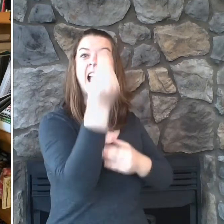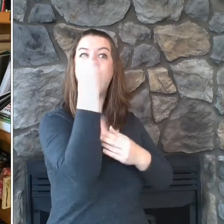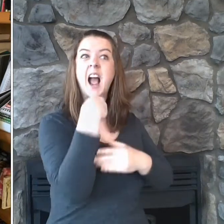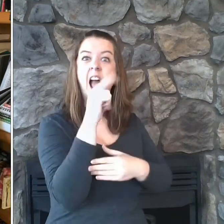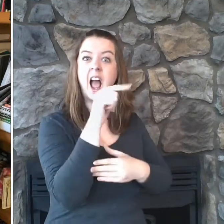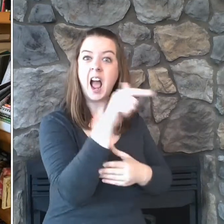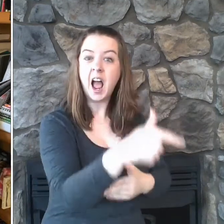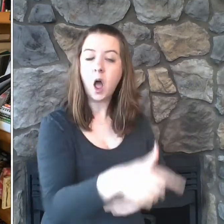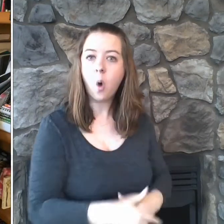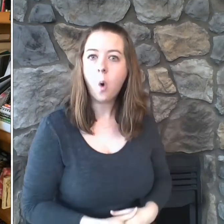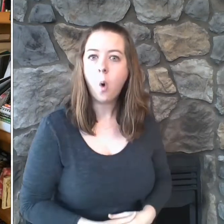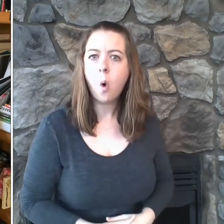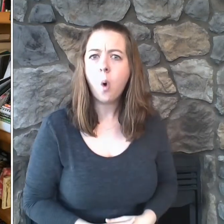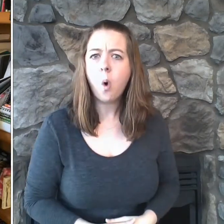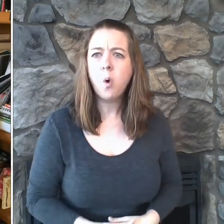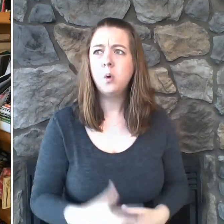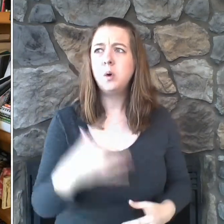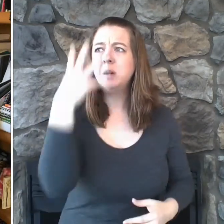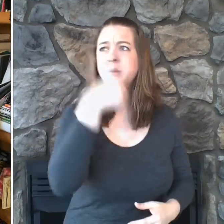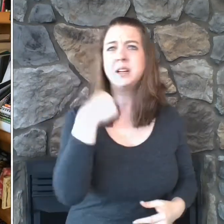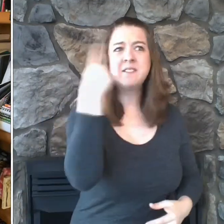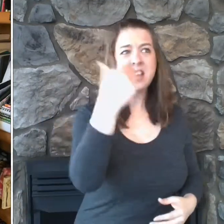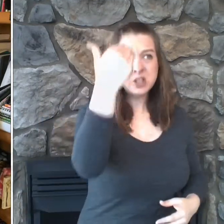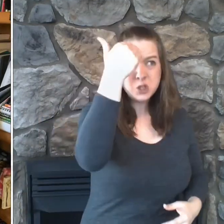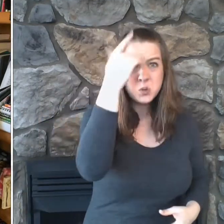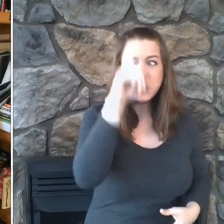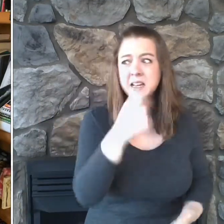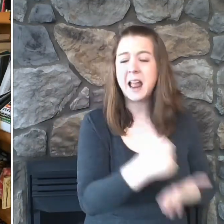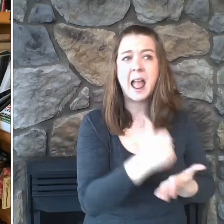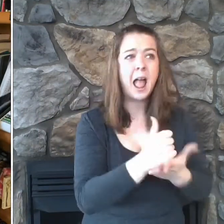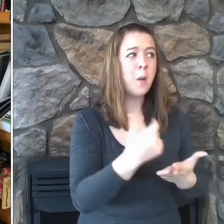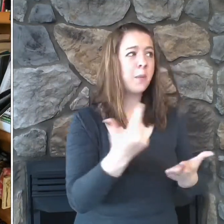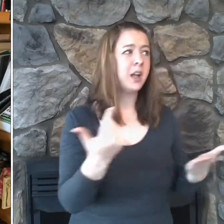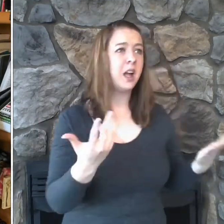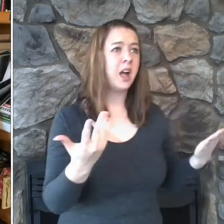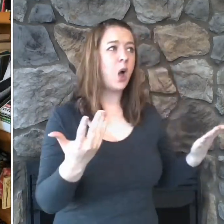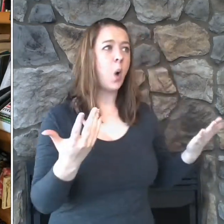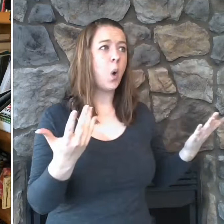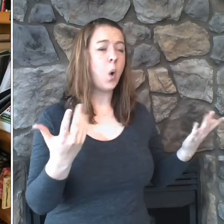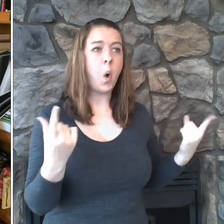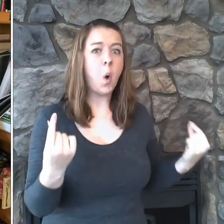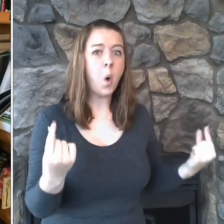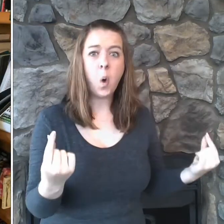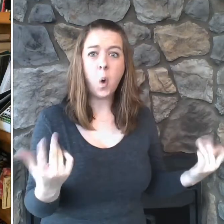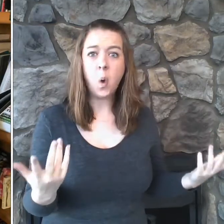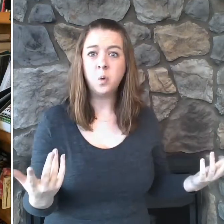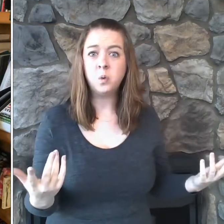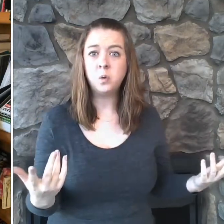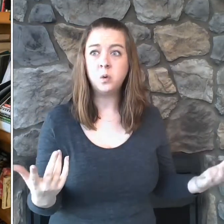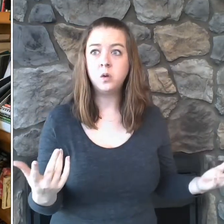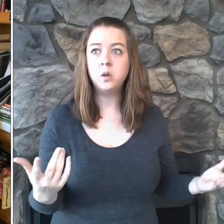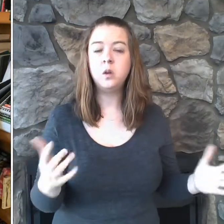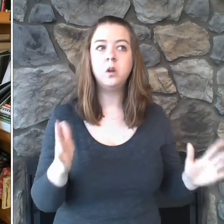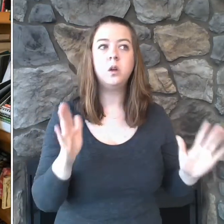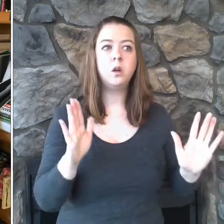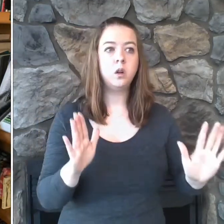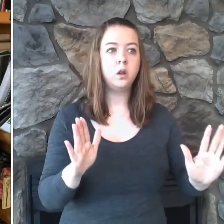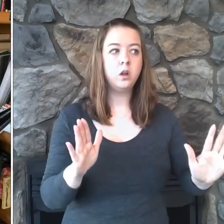fattened up? Oh, Pretty Face knew that she needed help, but what could she do?